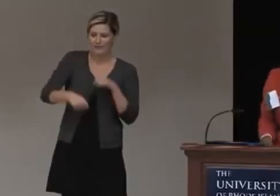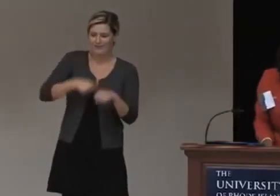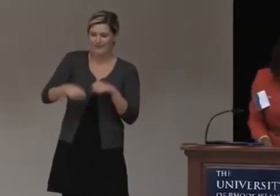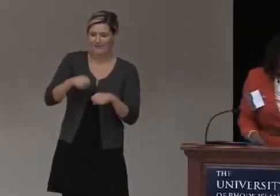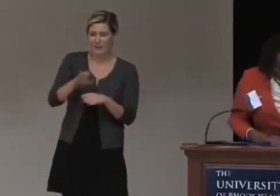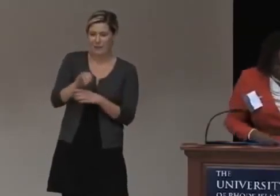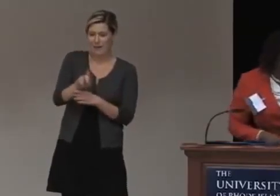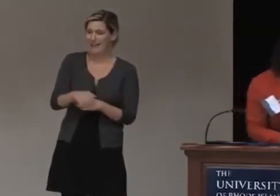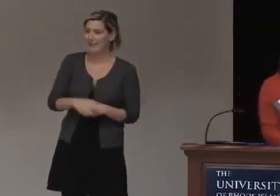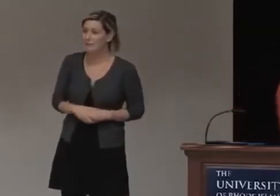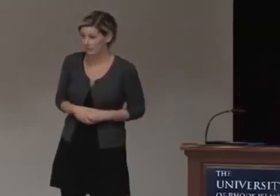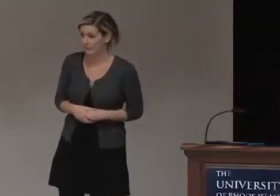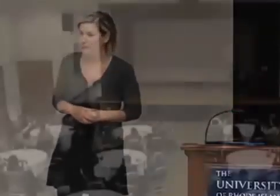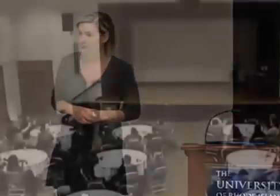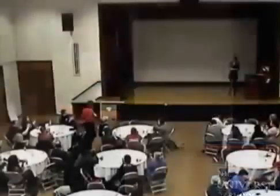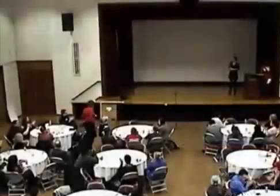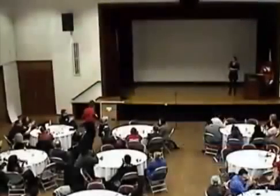Walker.